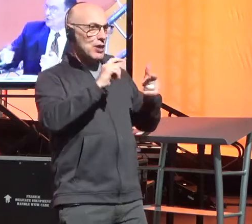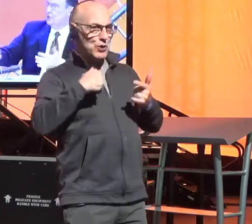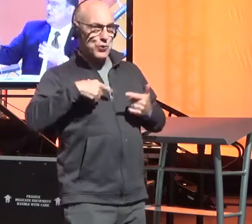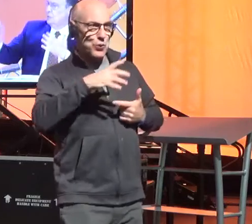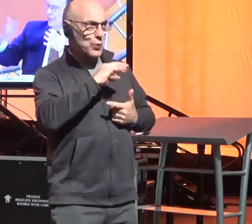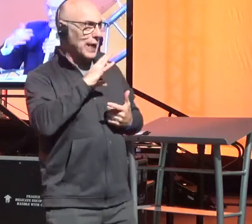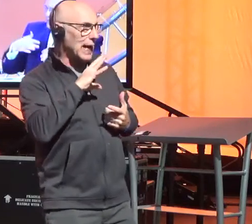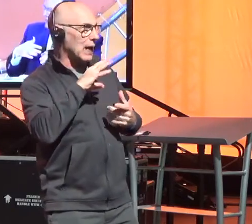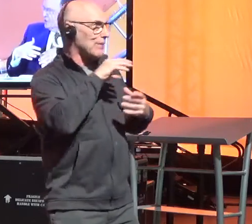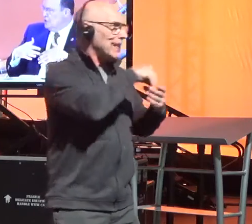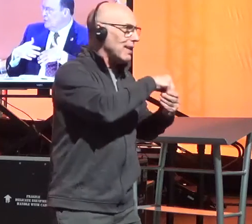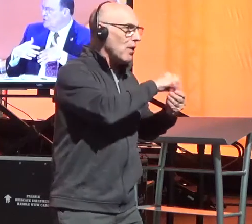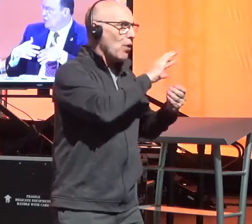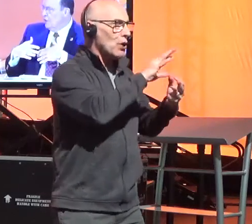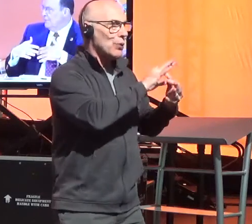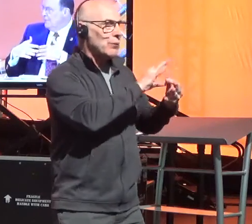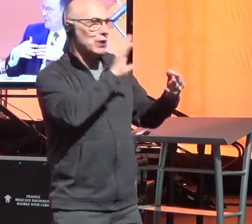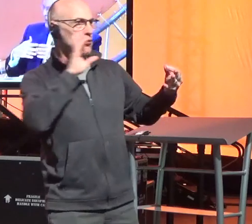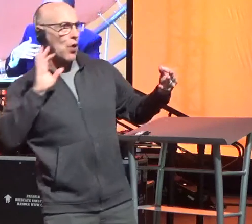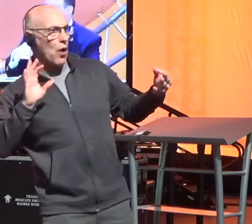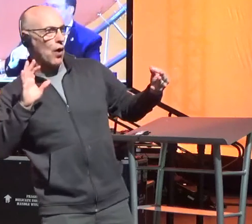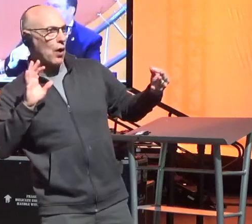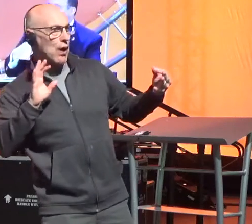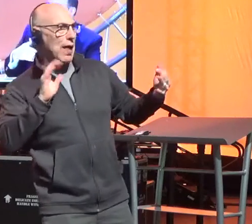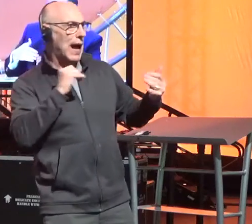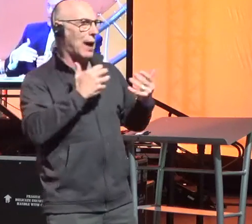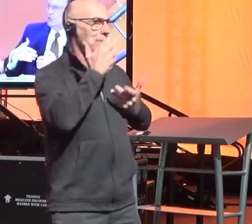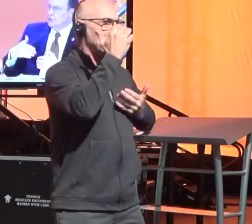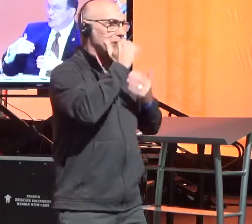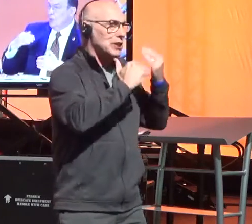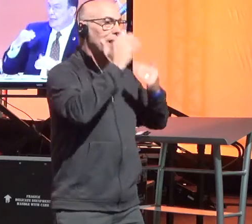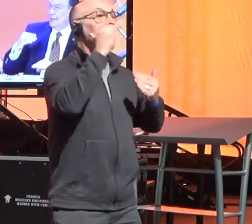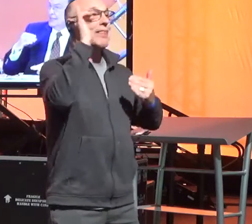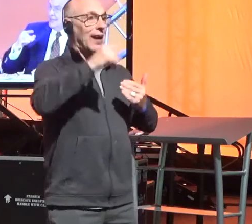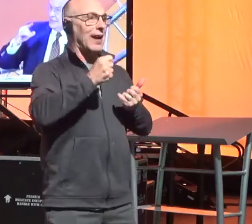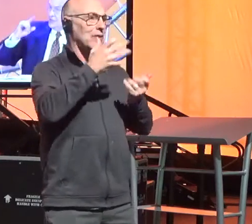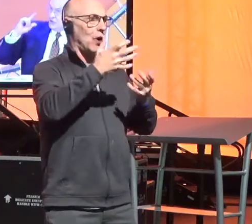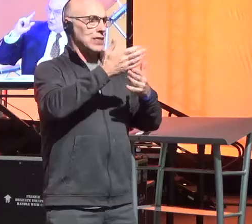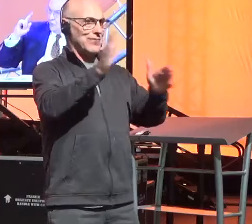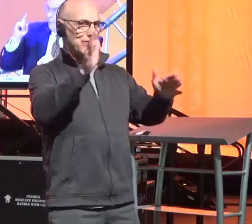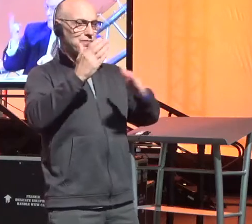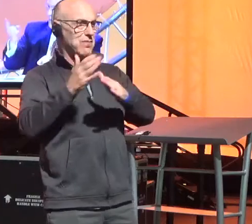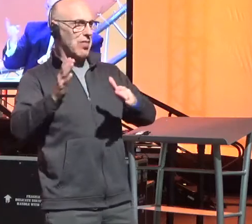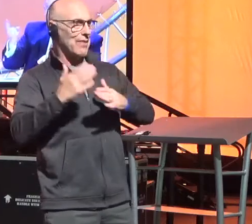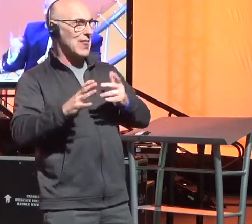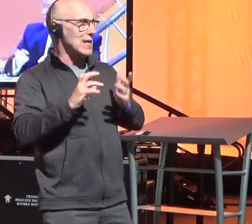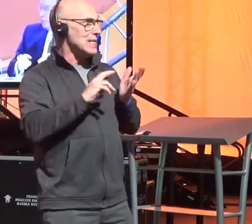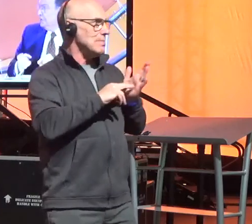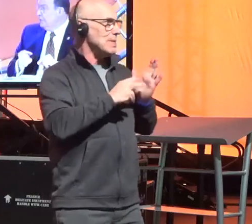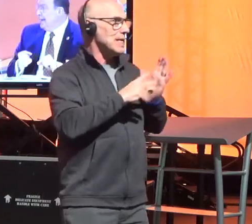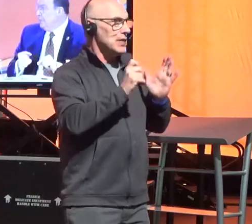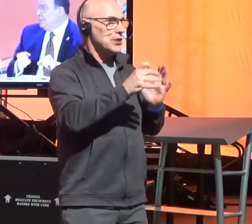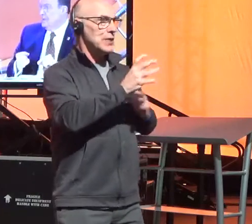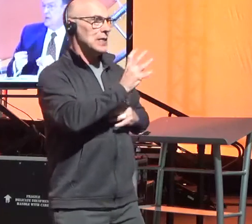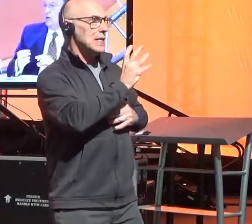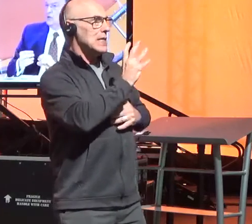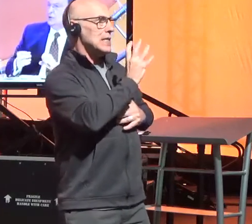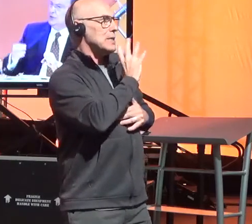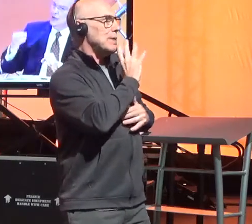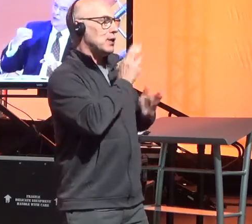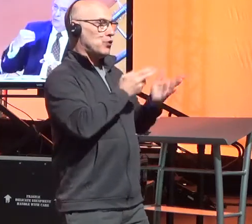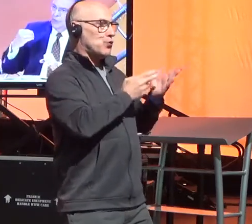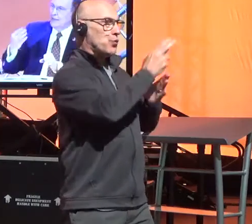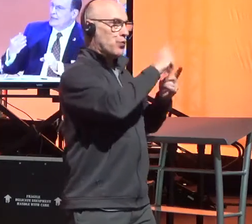the culture? To what extent do you withdraw from the culture? To what extent do you sort of speak truth to power to the